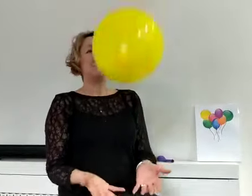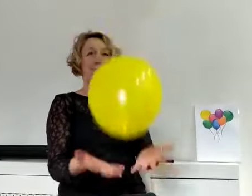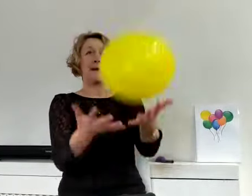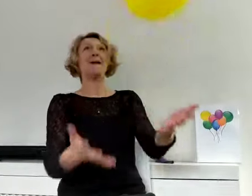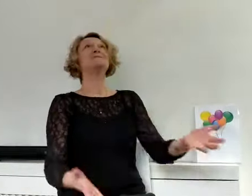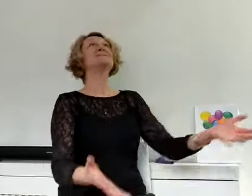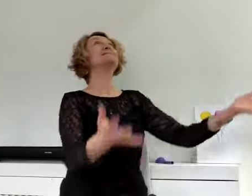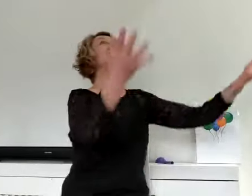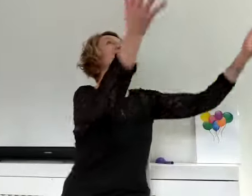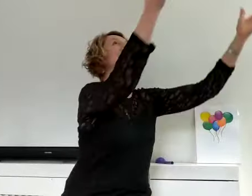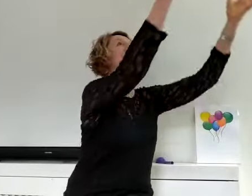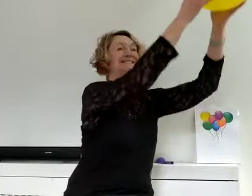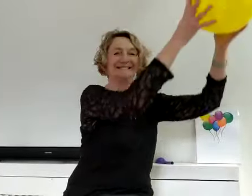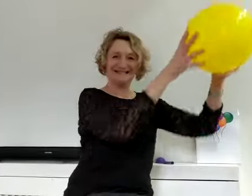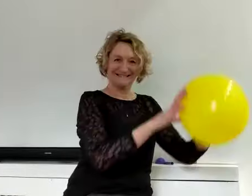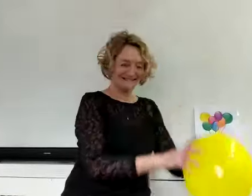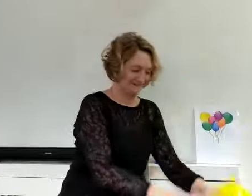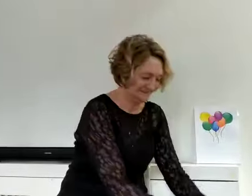Bounce, bounce.